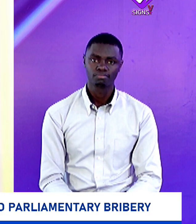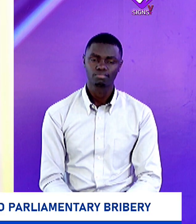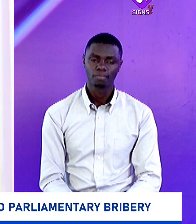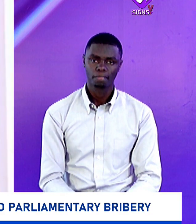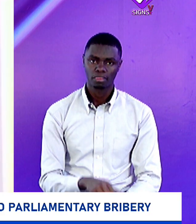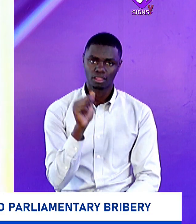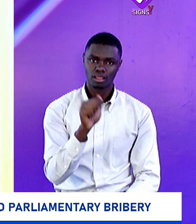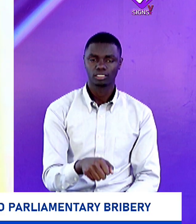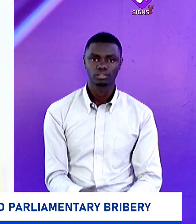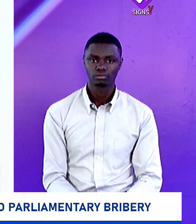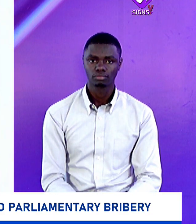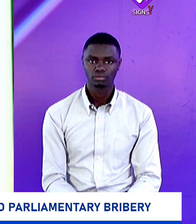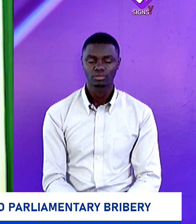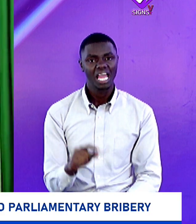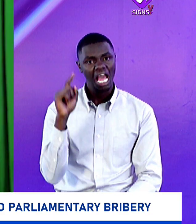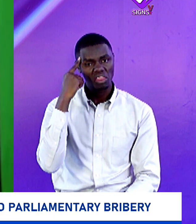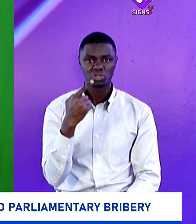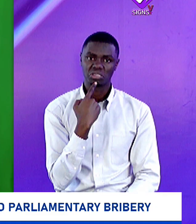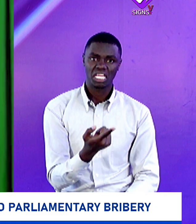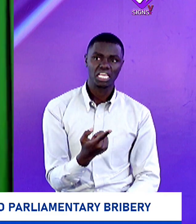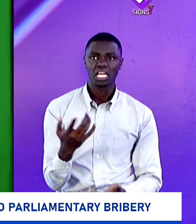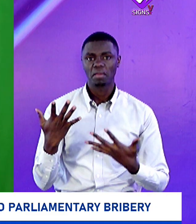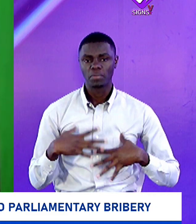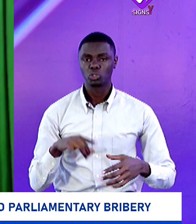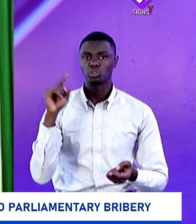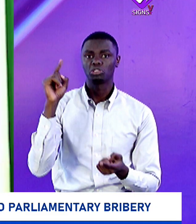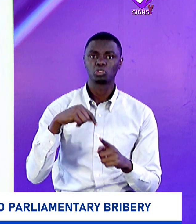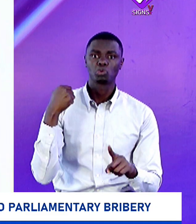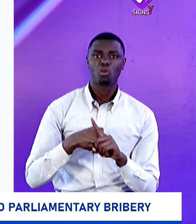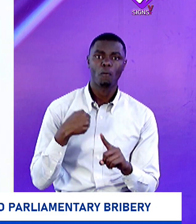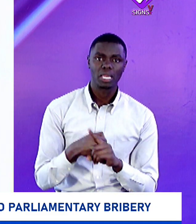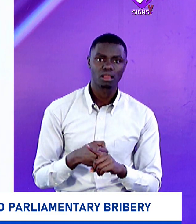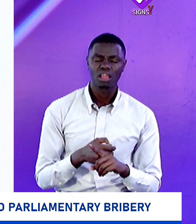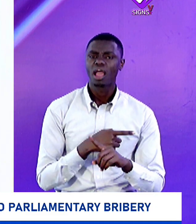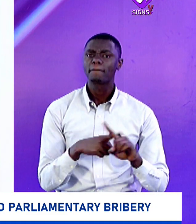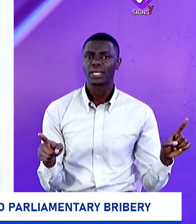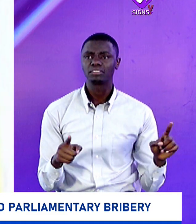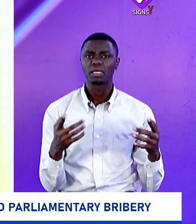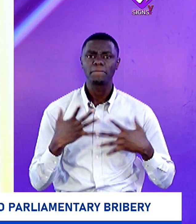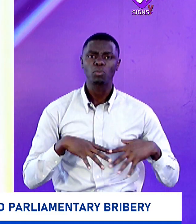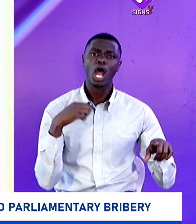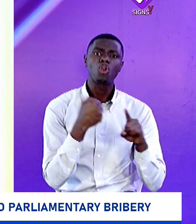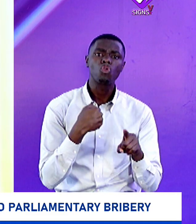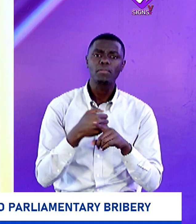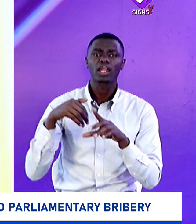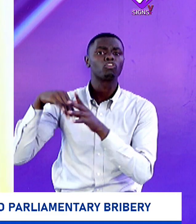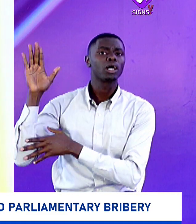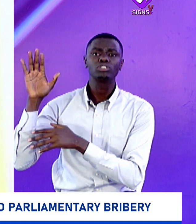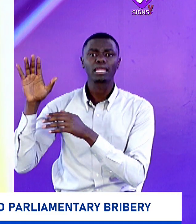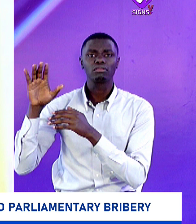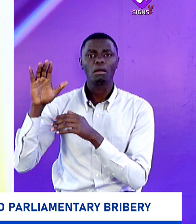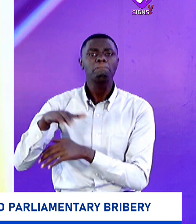Yes. I thought you were saying people should reduce lobby. But you know, the people who are lobbying are from outside Parliament. They are not